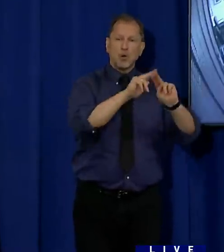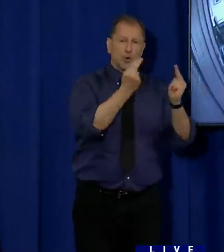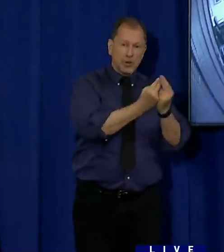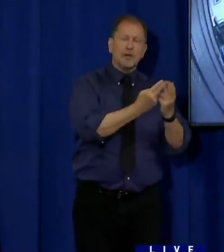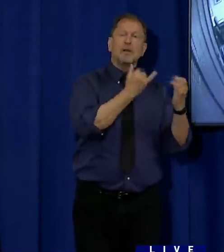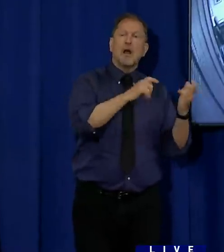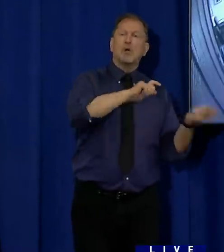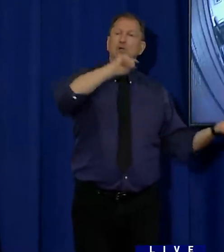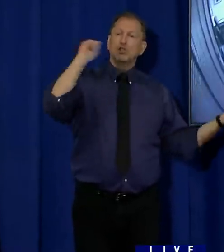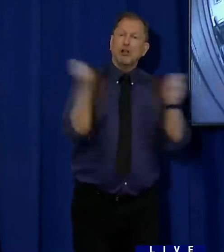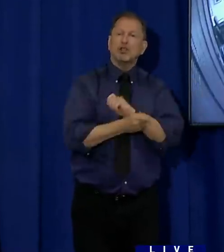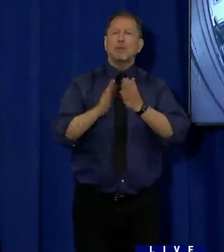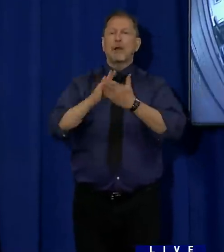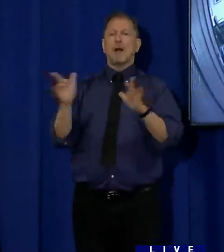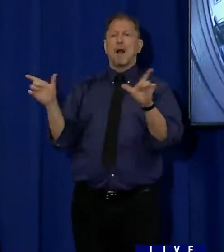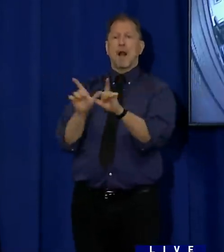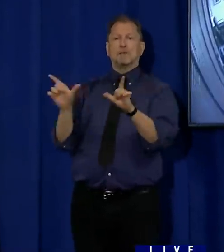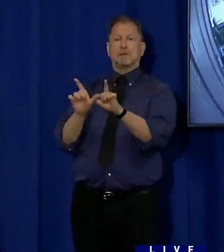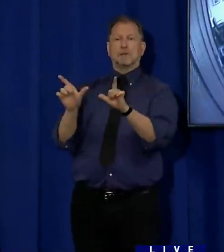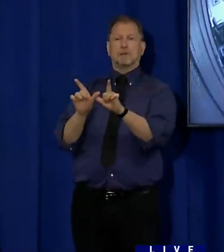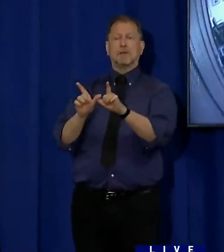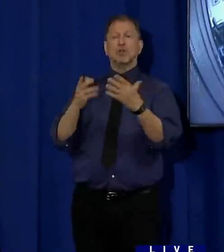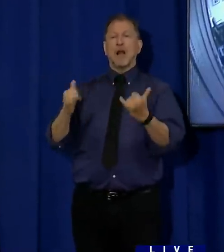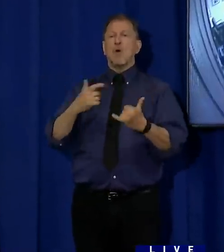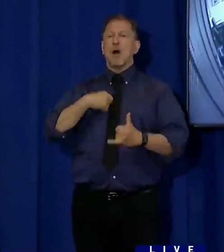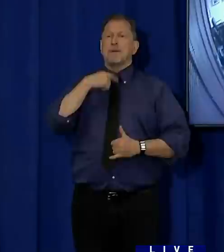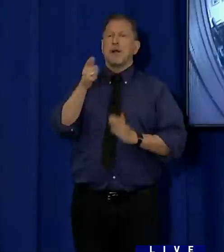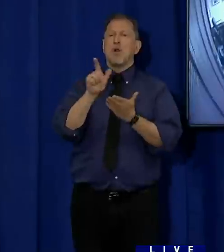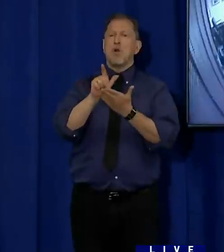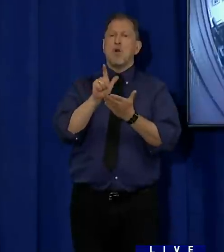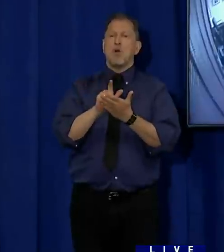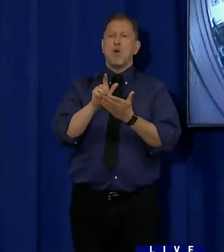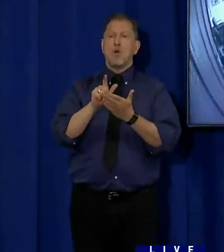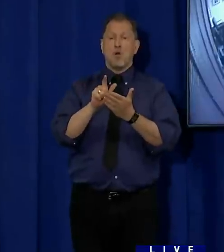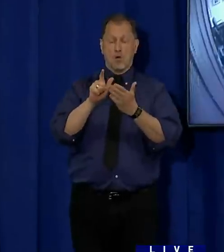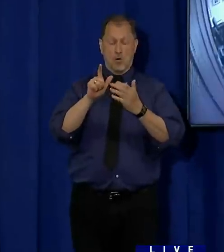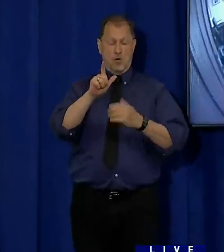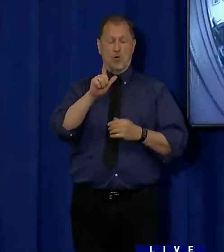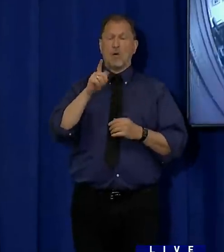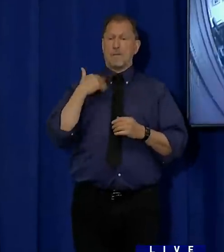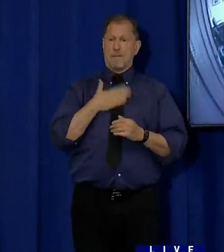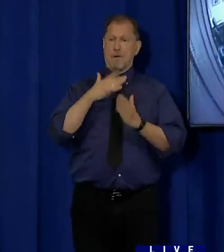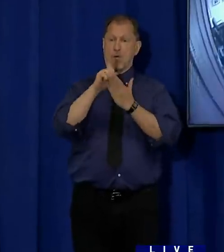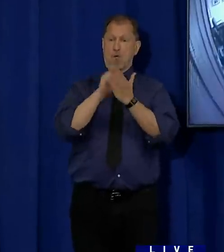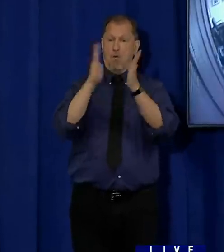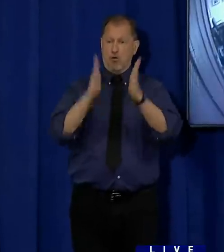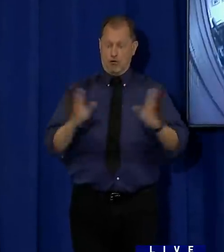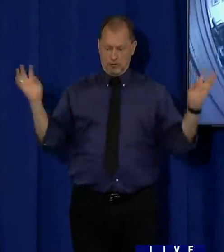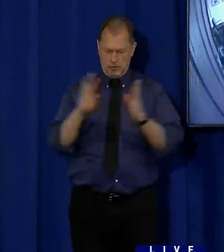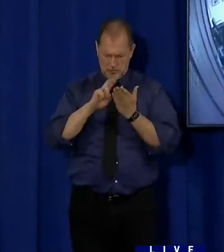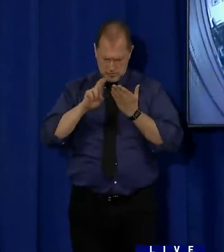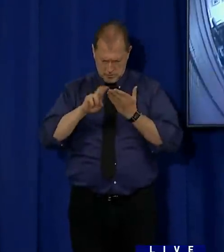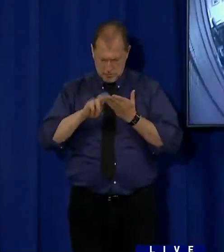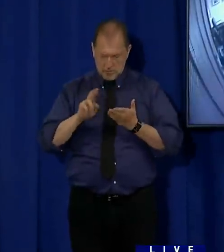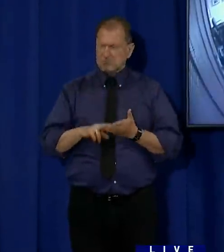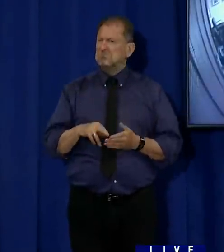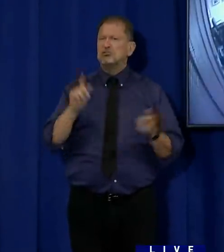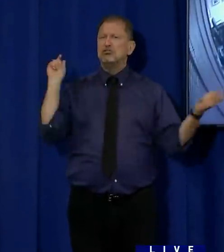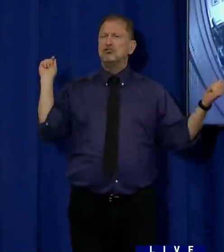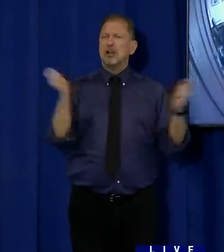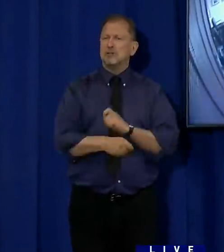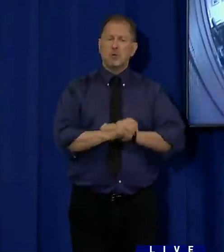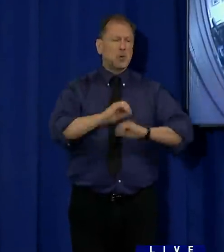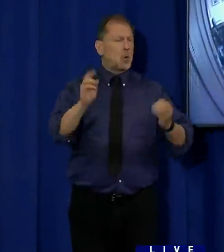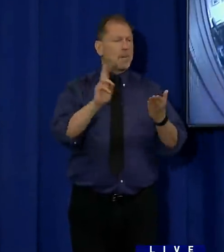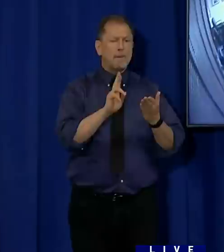my legal team to do the research and to draft the legislation. I am ready. I am ready to